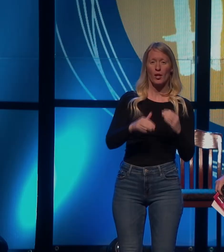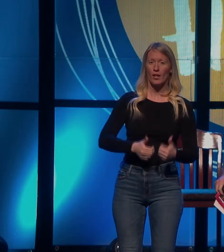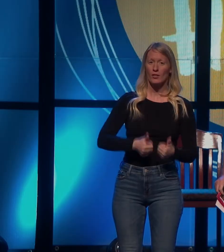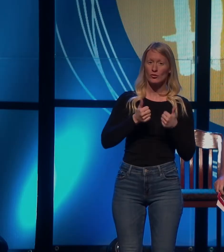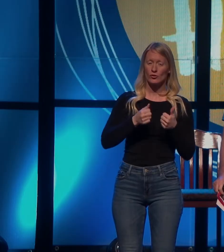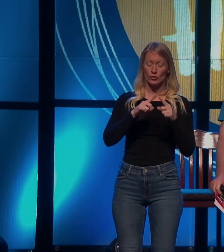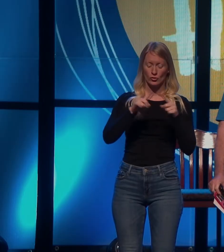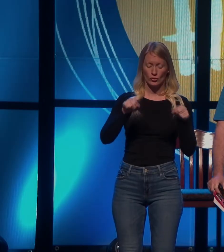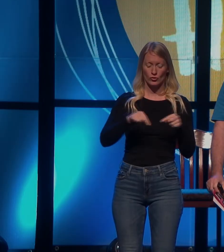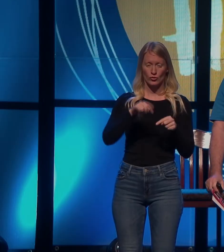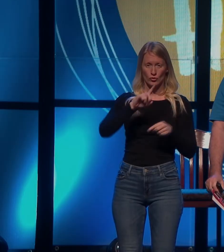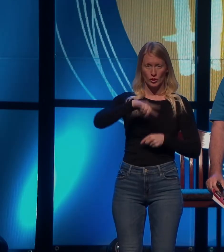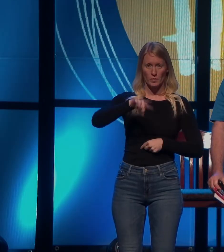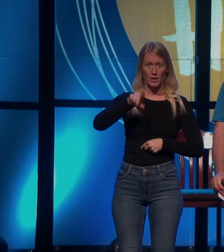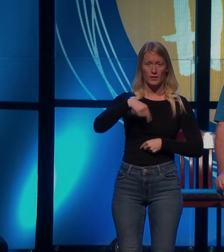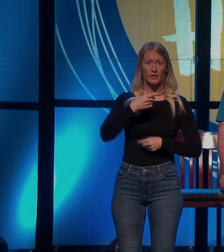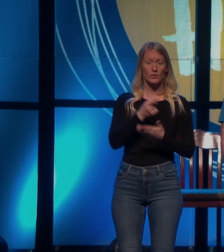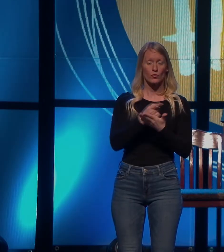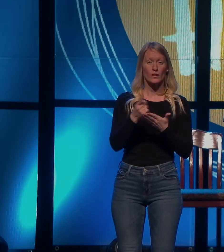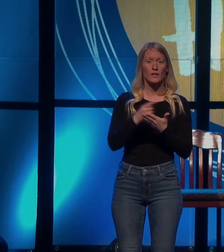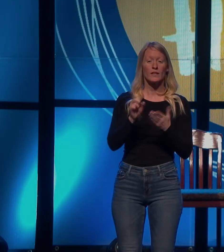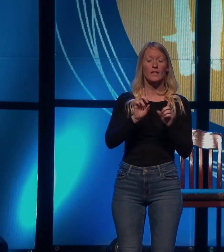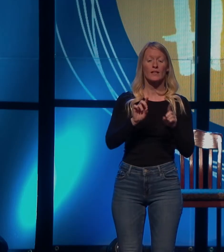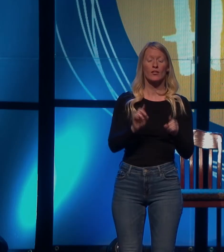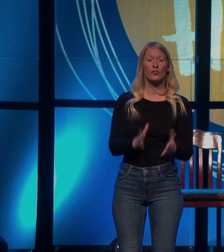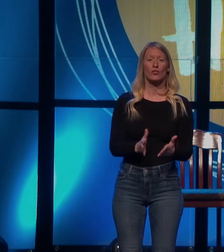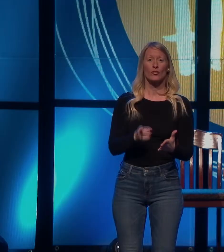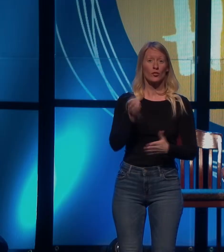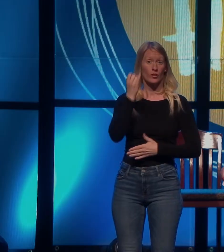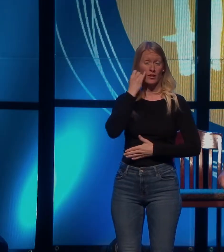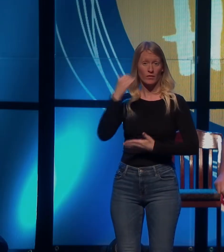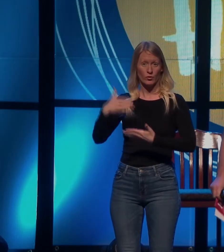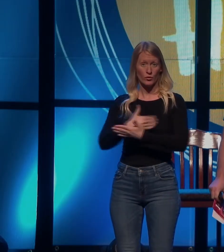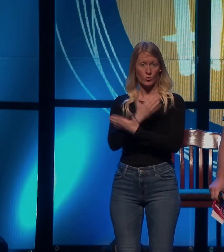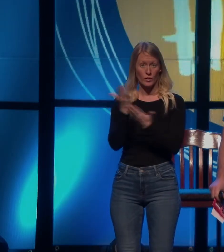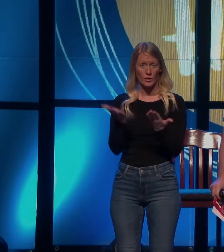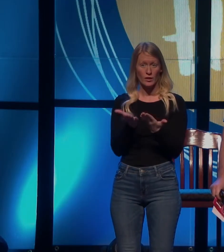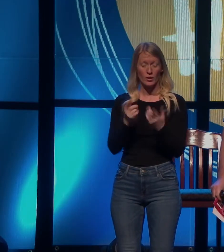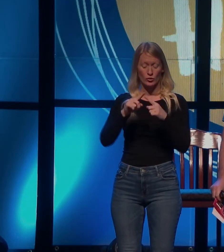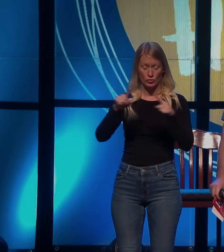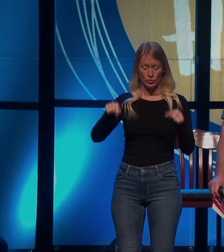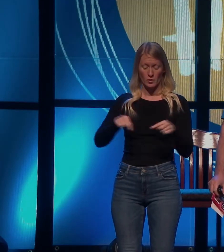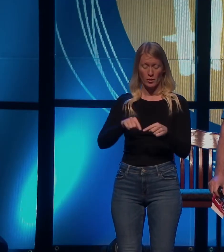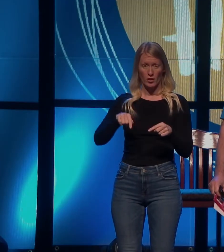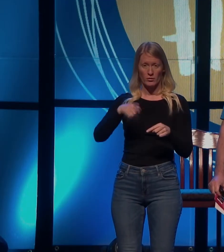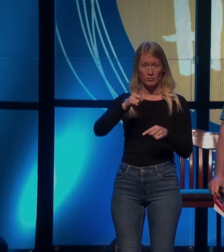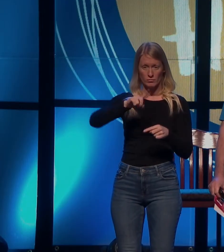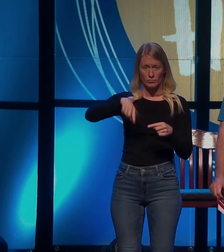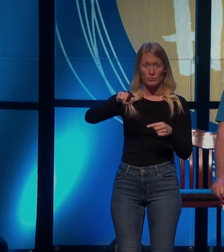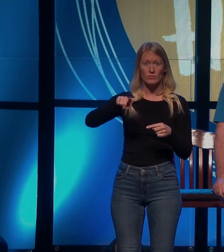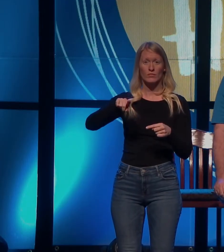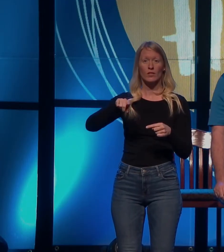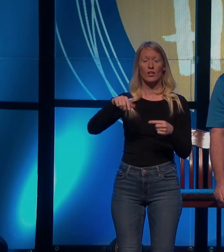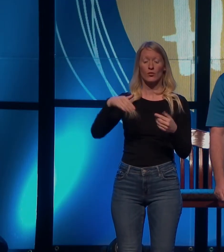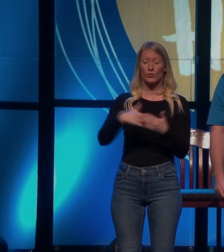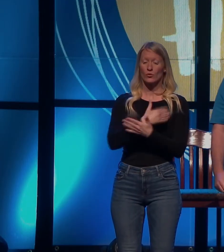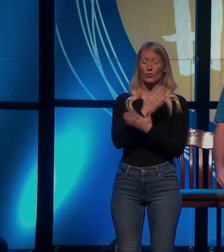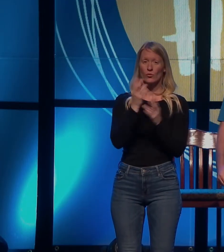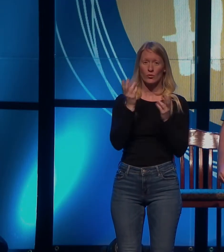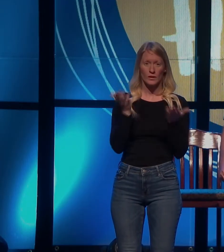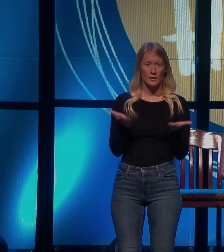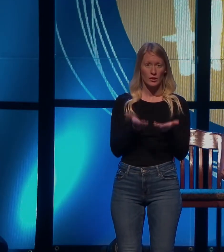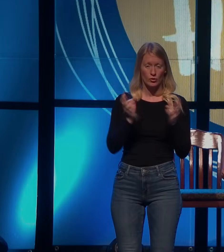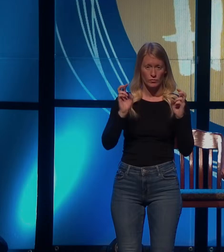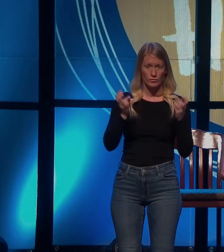check the box regular attender. Or if you're new here, please check the box new here and fill out as much information as you